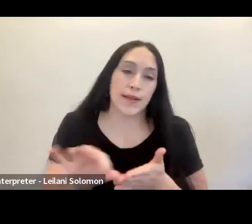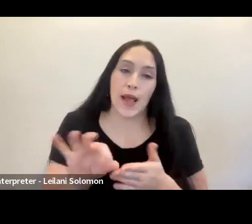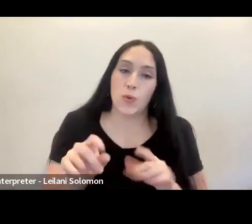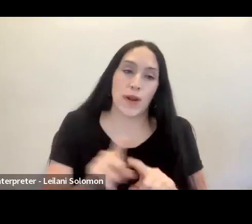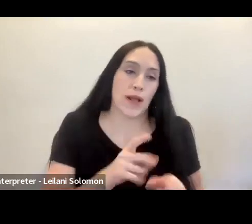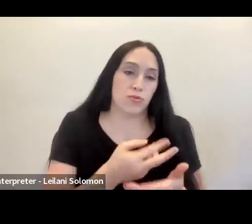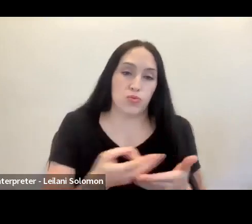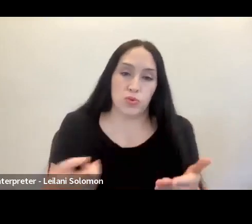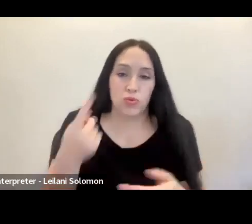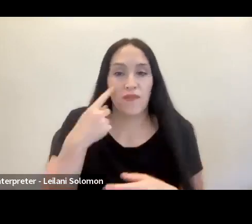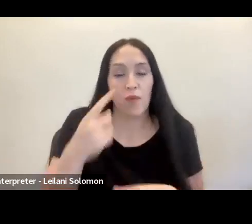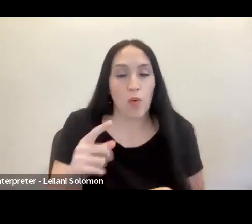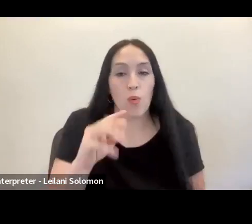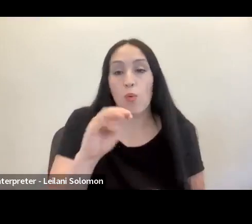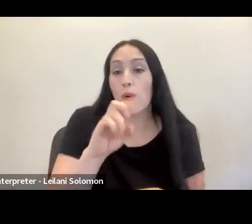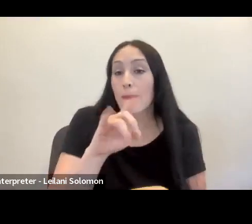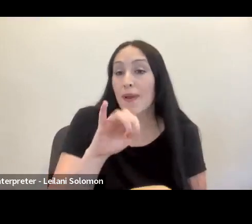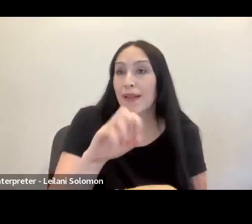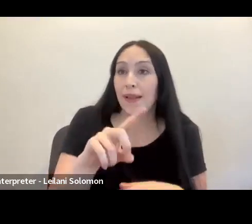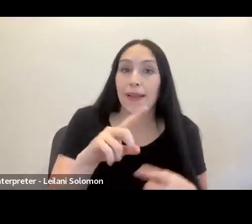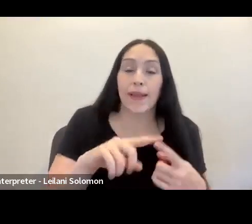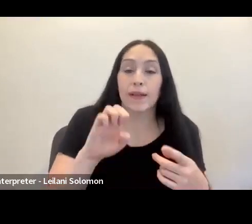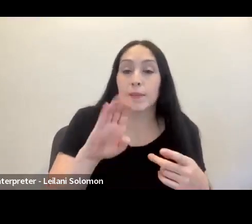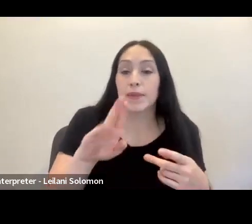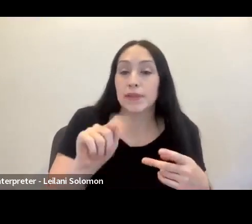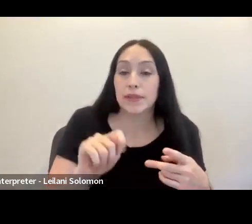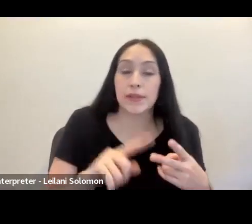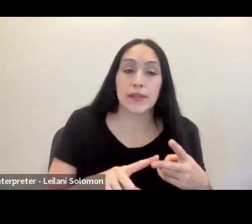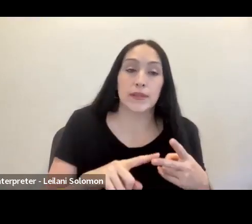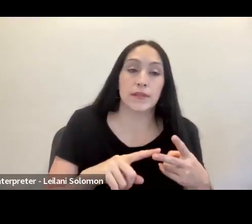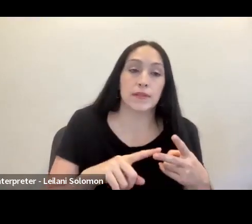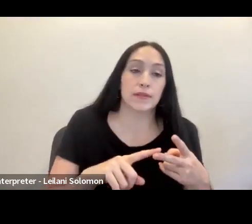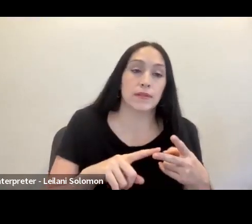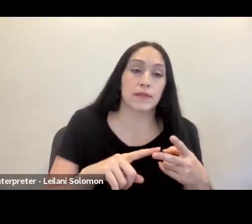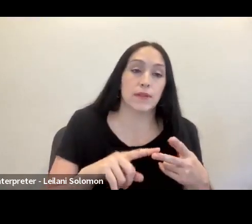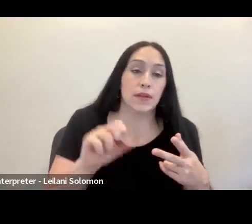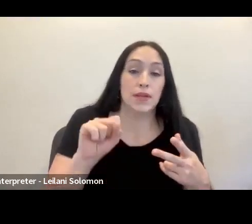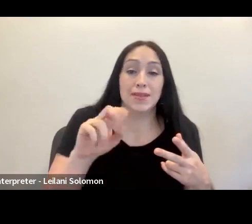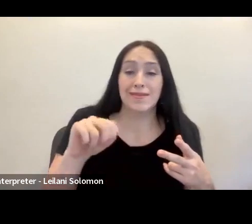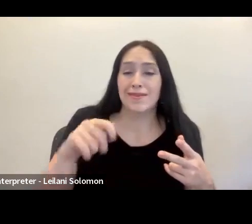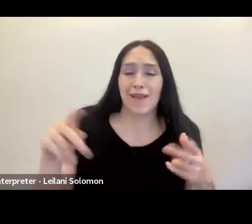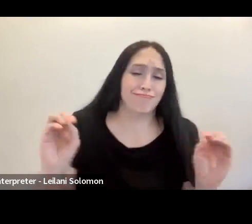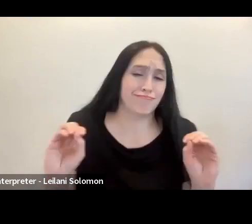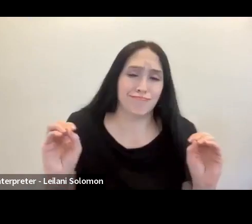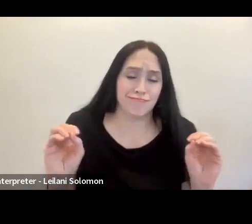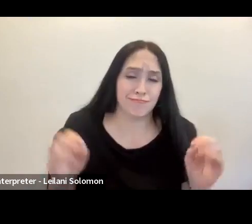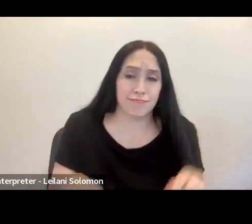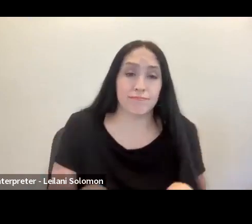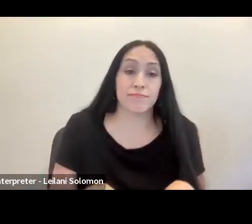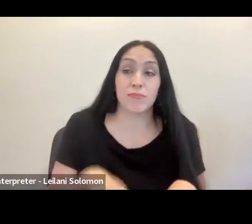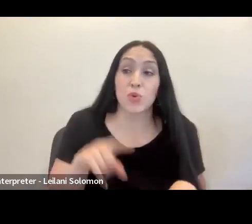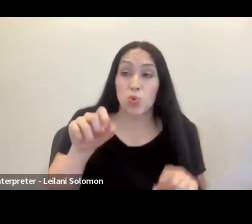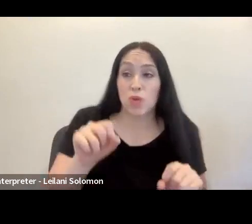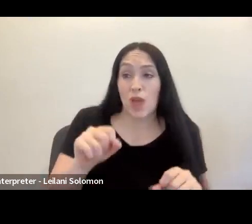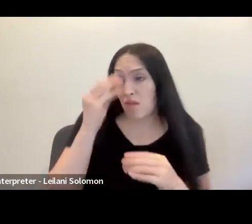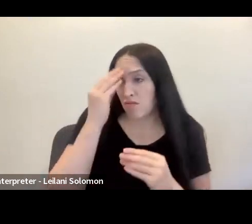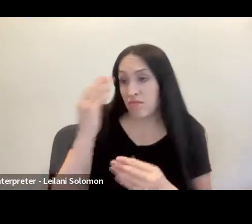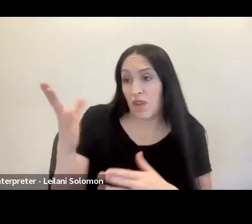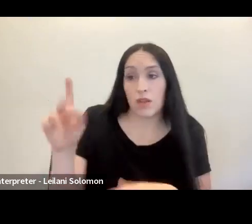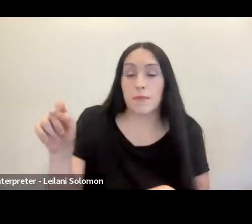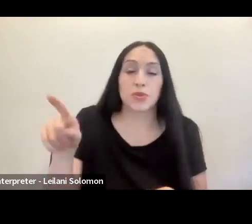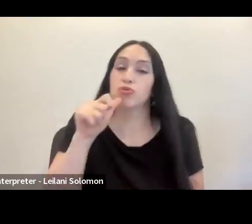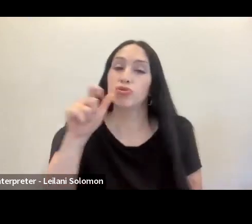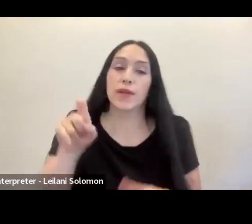Medicaid, EBT, SNAP benefits, any of those. You can, but they should not be counted as